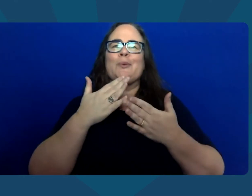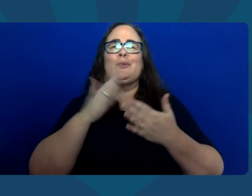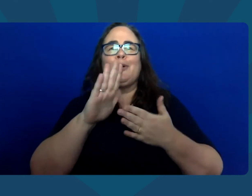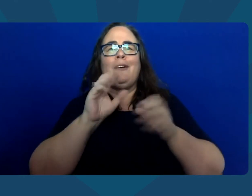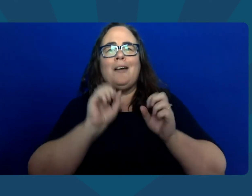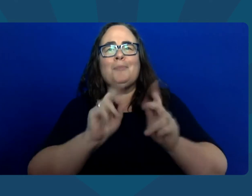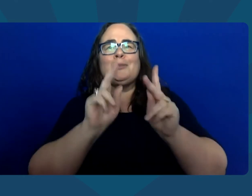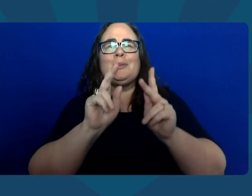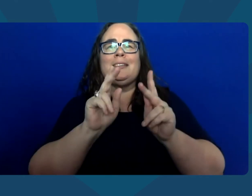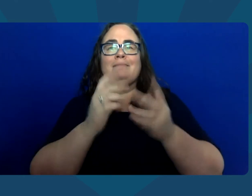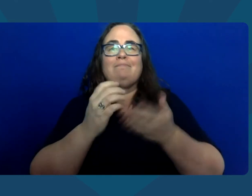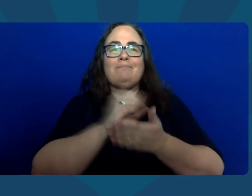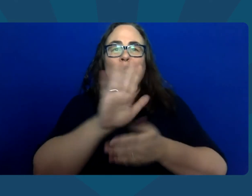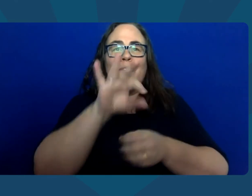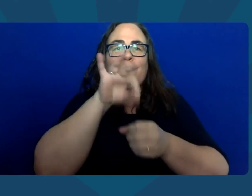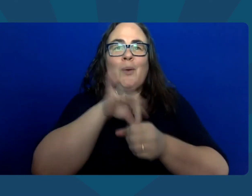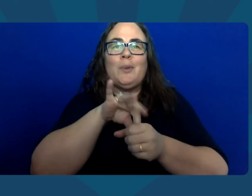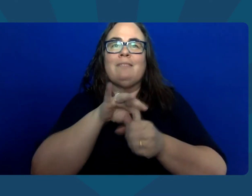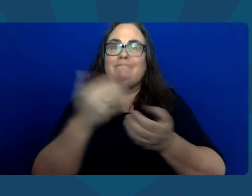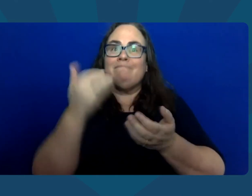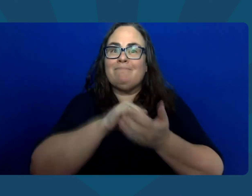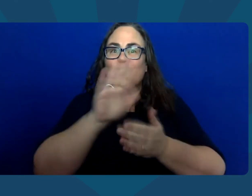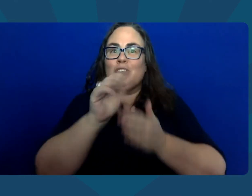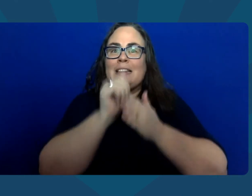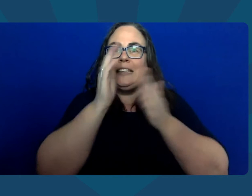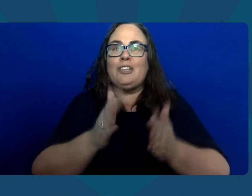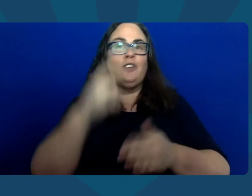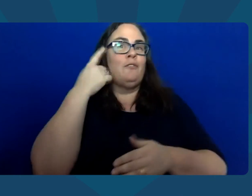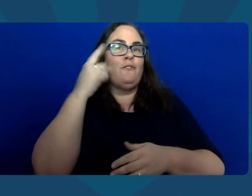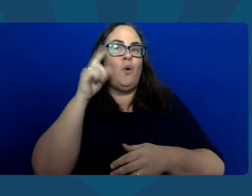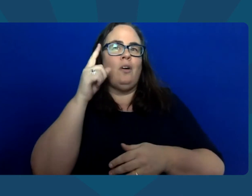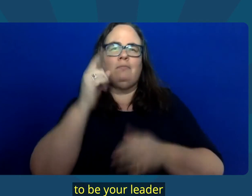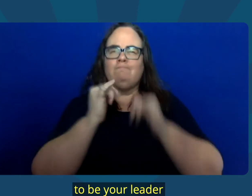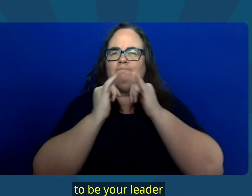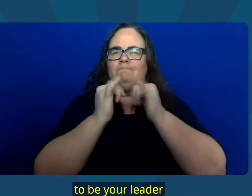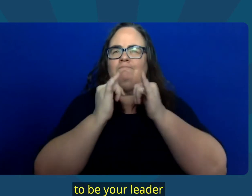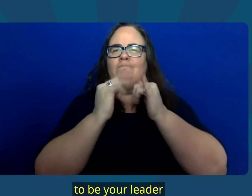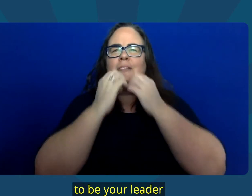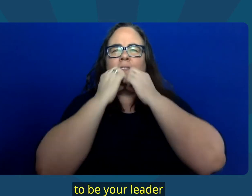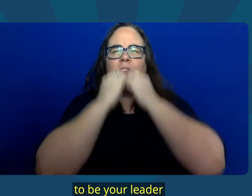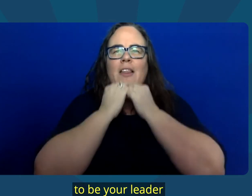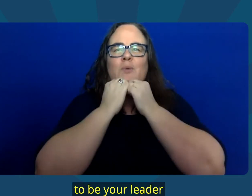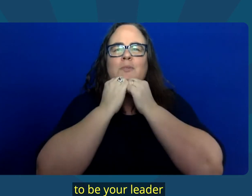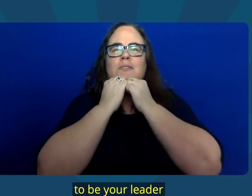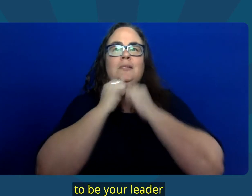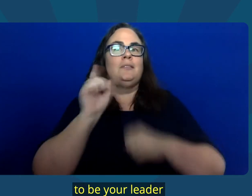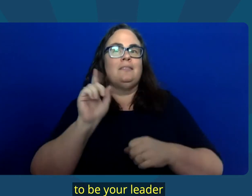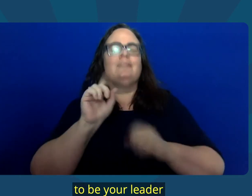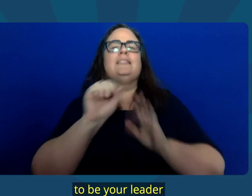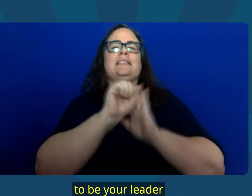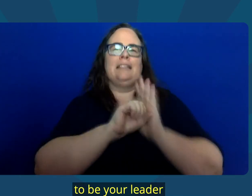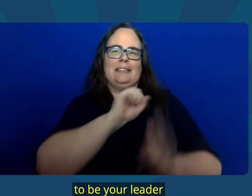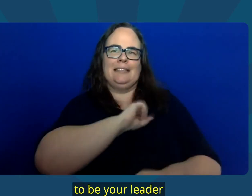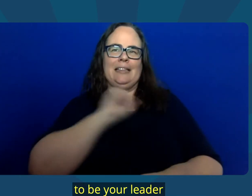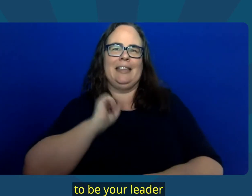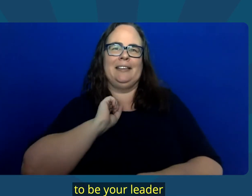Thank you for giving me the opportunity to earn your vote again, to be your leader for our